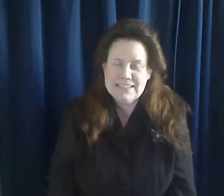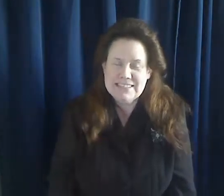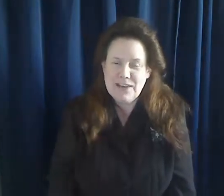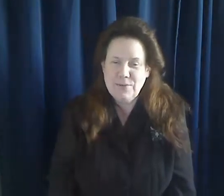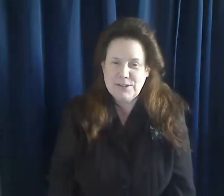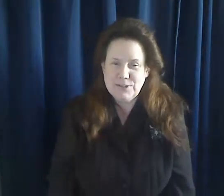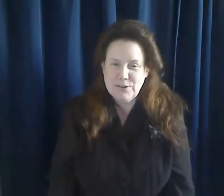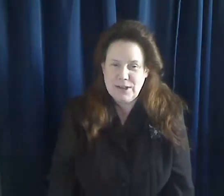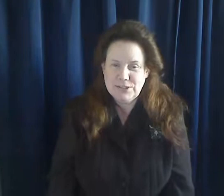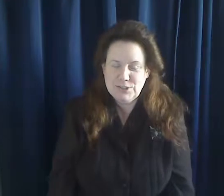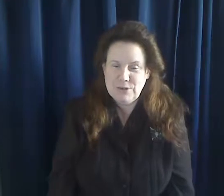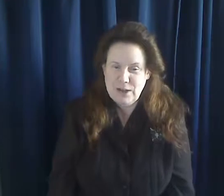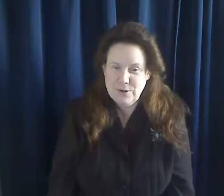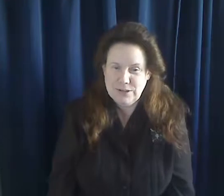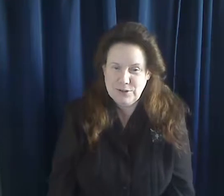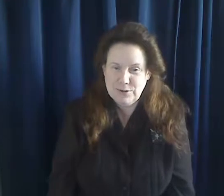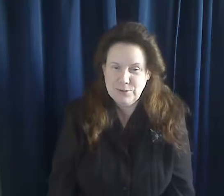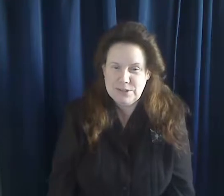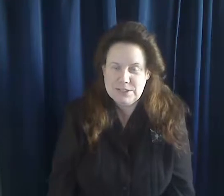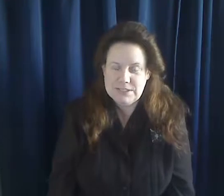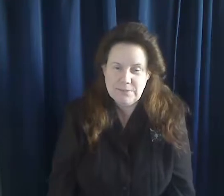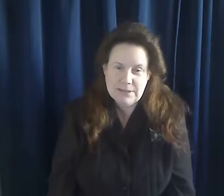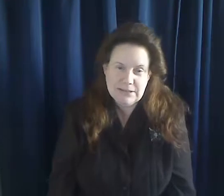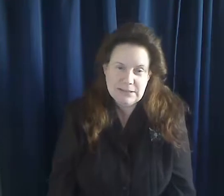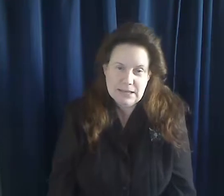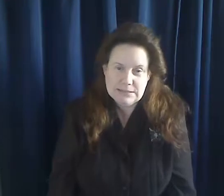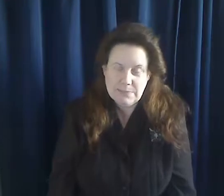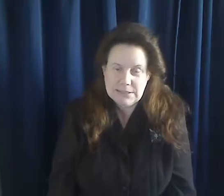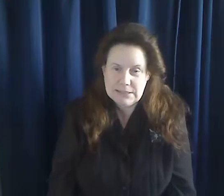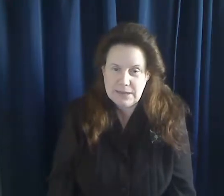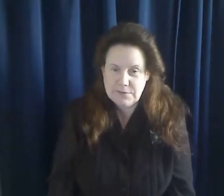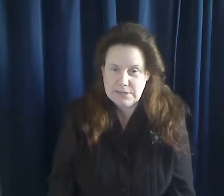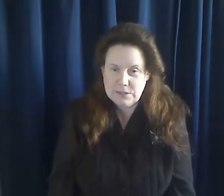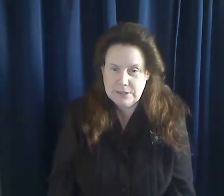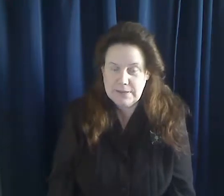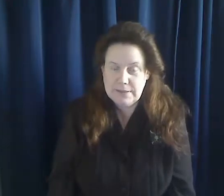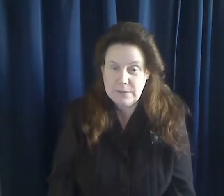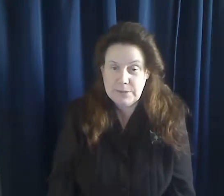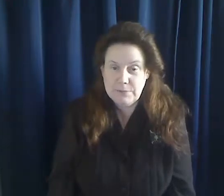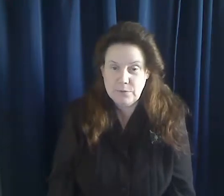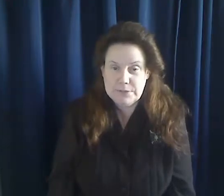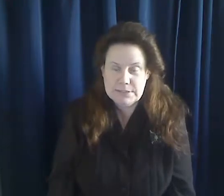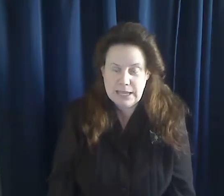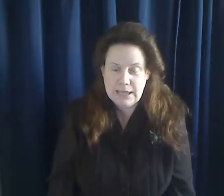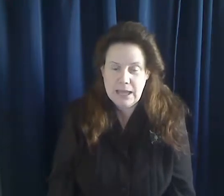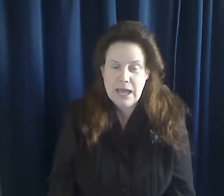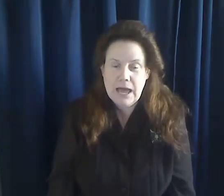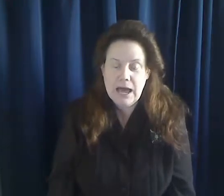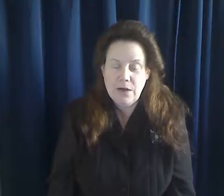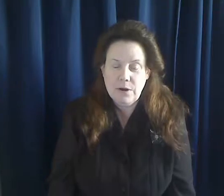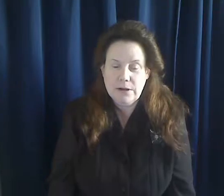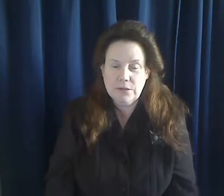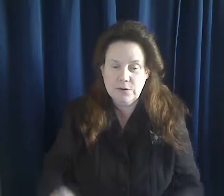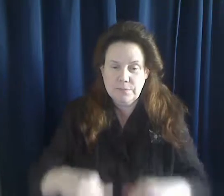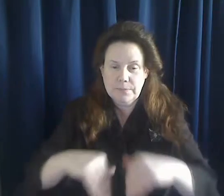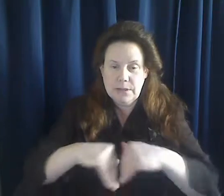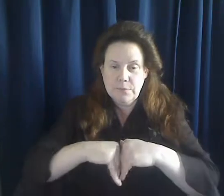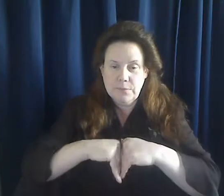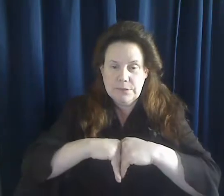Next, I want to go on to how are you, which is something as a basic conversational thing that people will say. How are you? Put